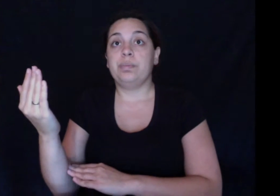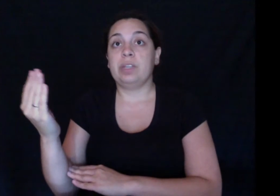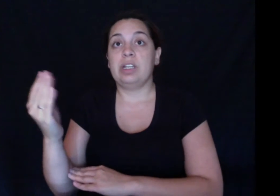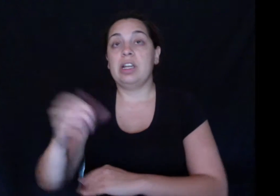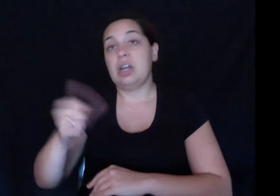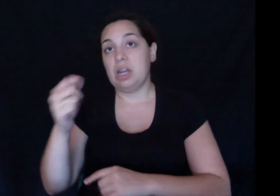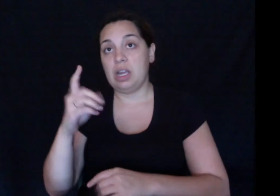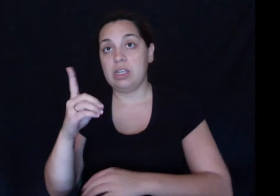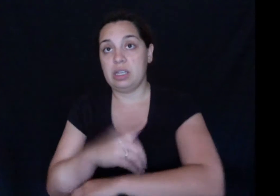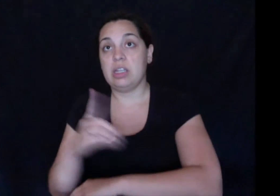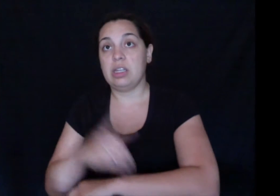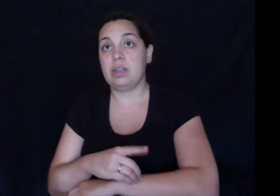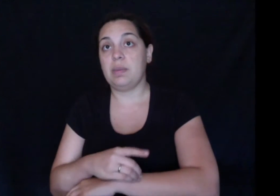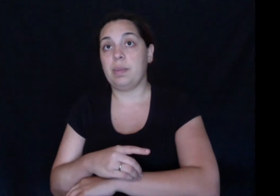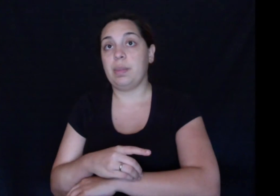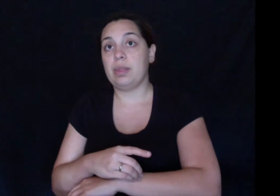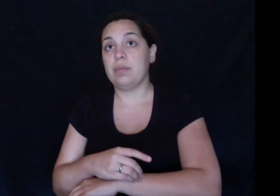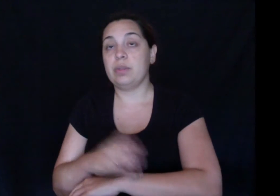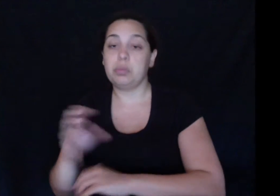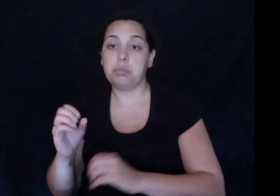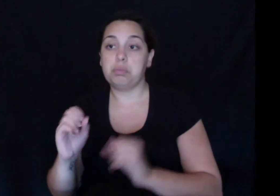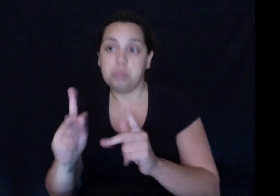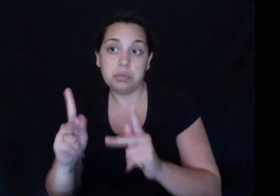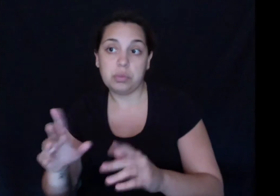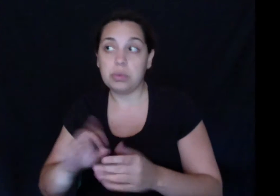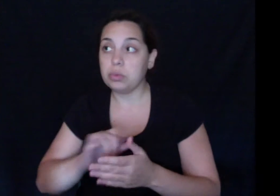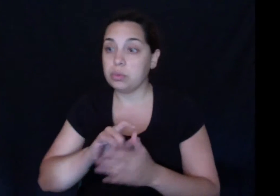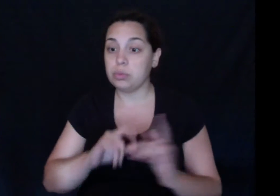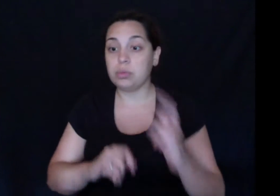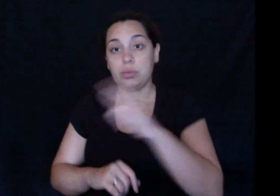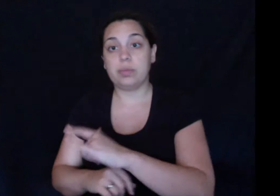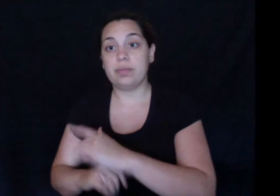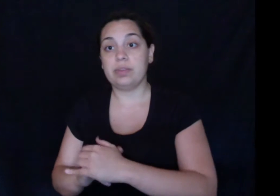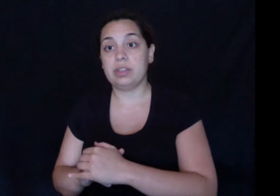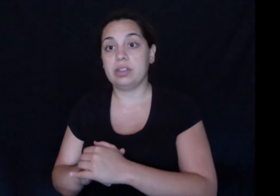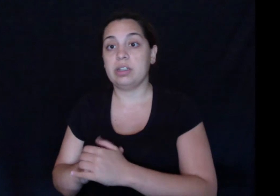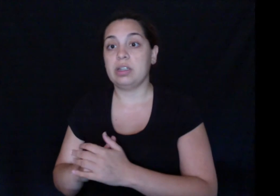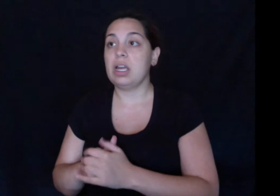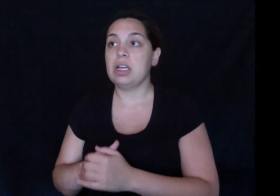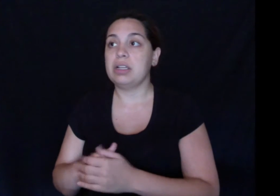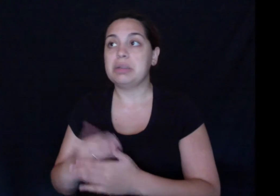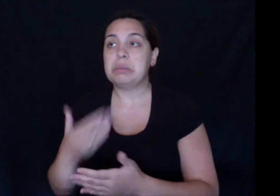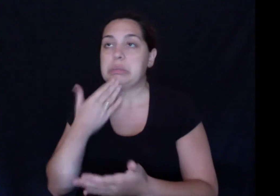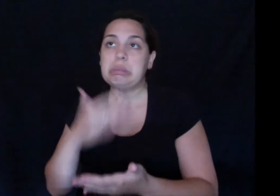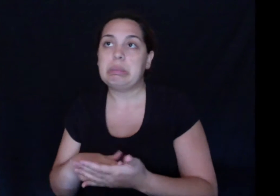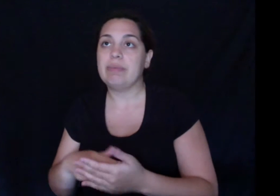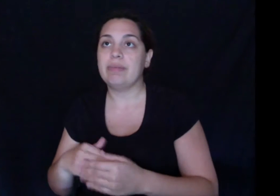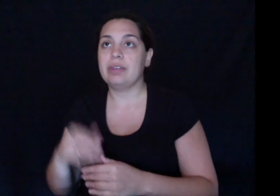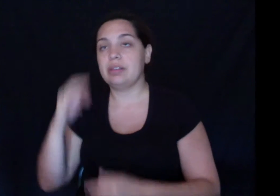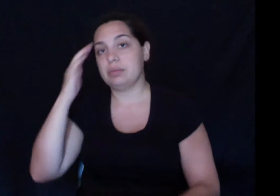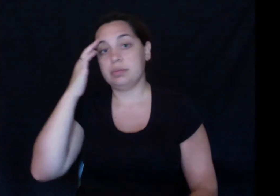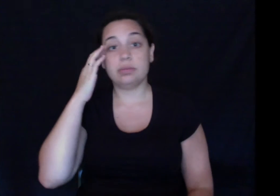like, all right, I will do this just to help out in whatever way I can. Right after I told everybody about it, I